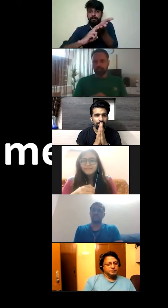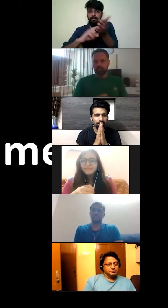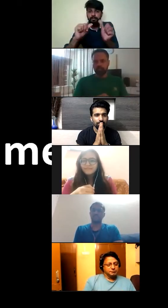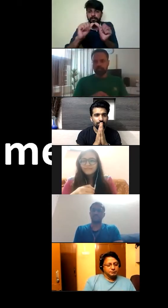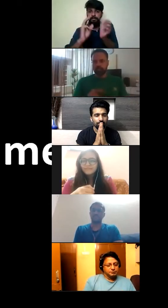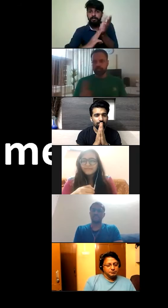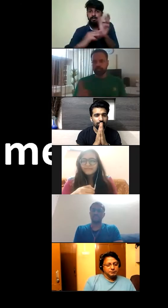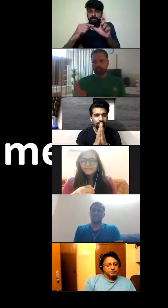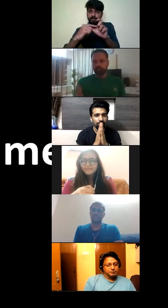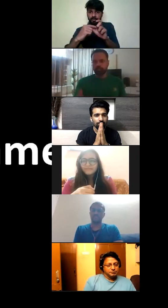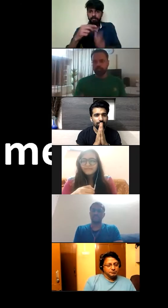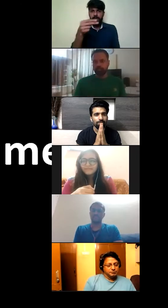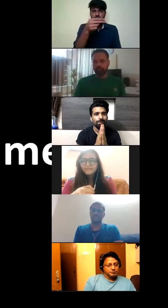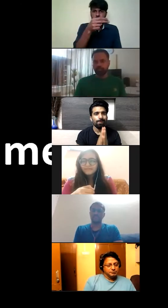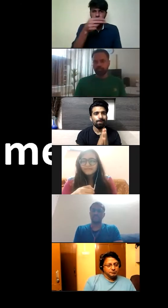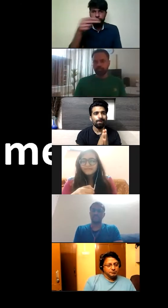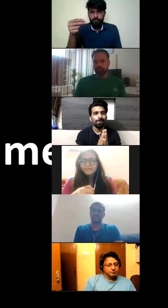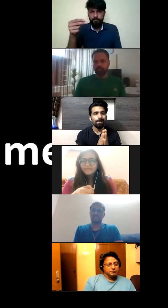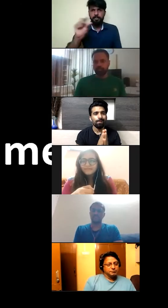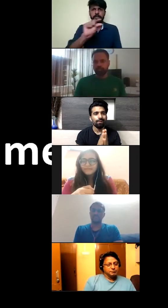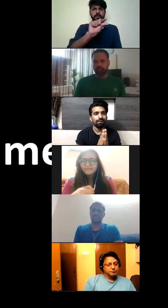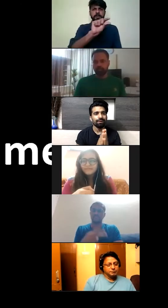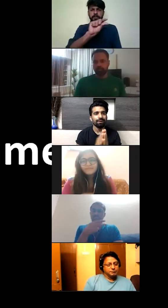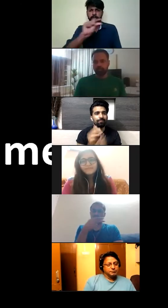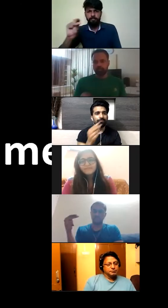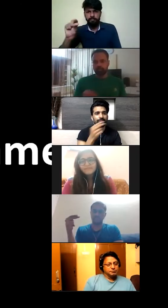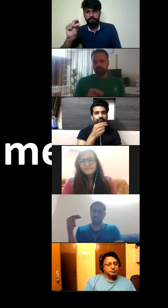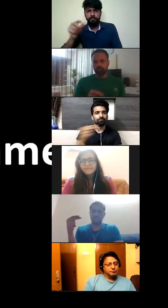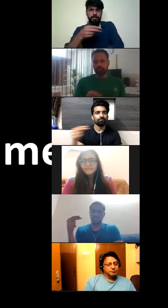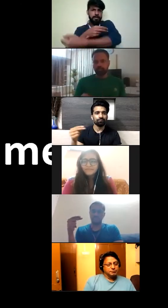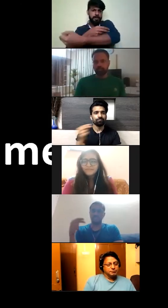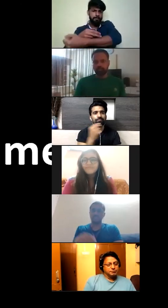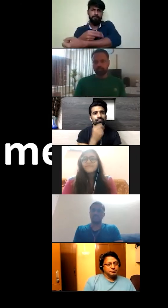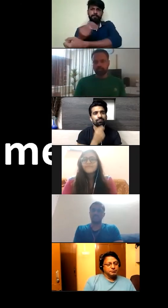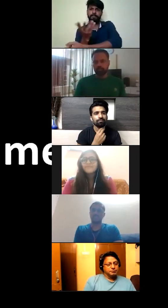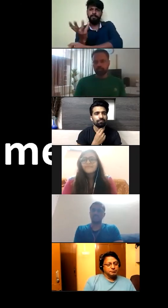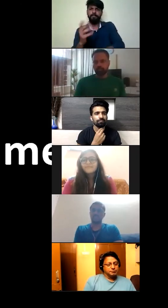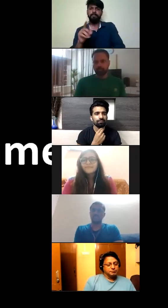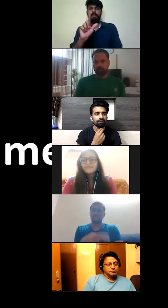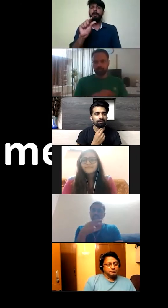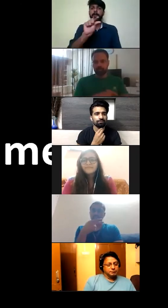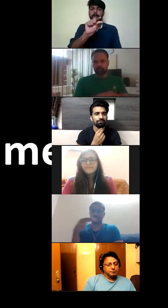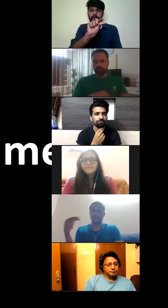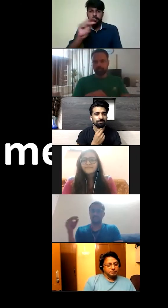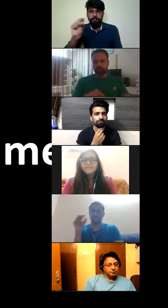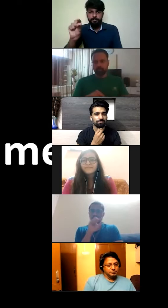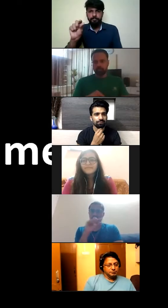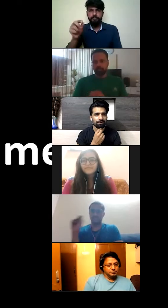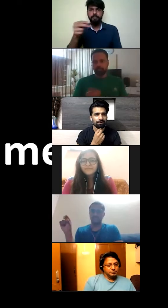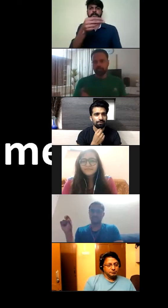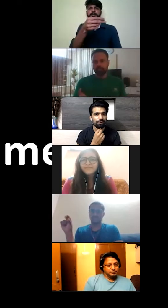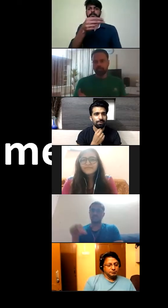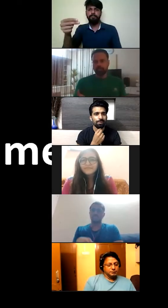You can just say name and they'll understand. So name also has a lot of different signs, but yes, we'll stick to